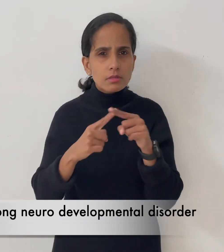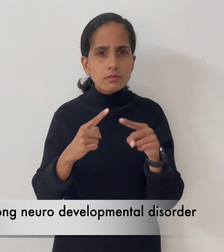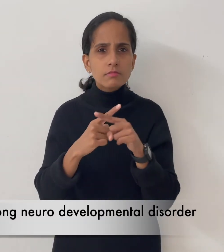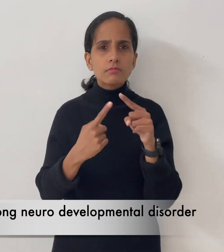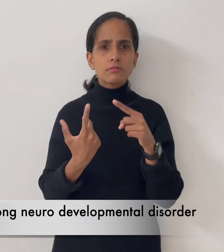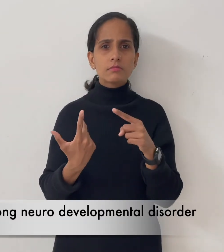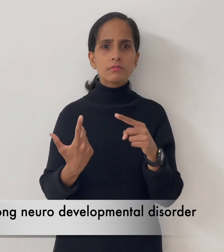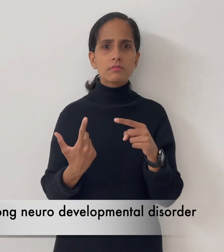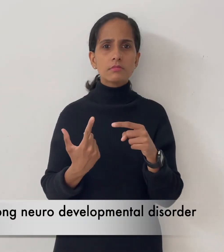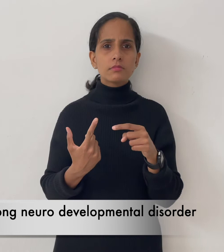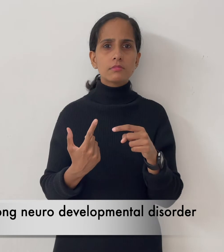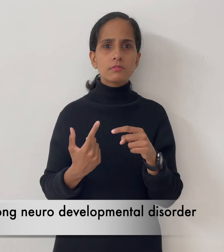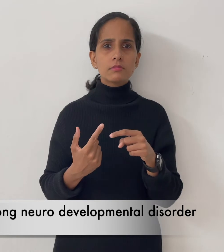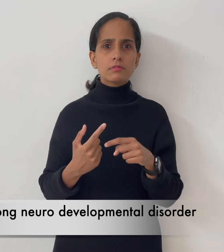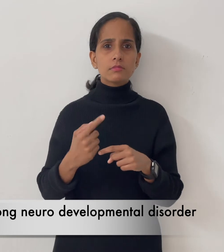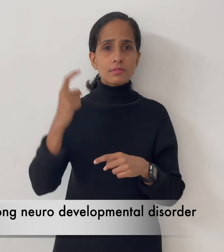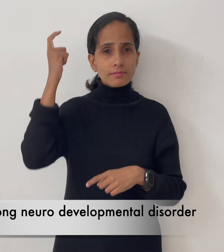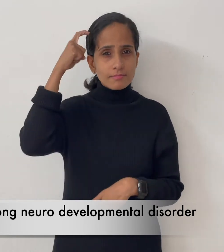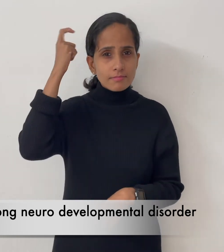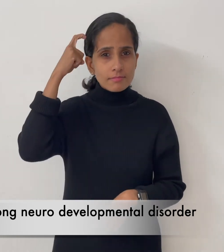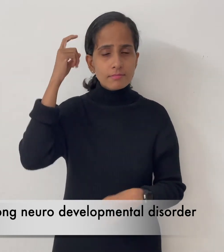autism is a lifelong